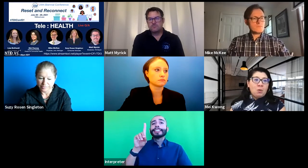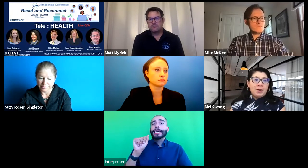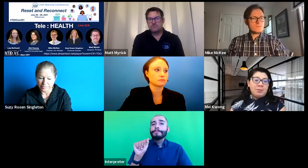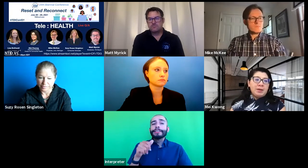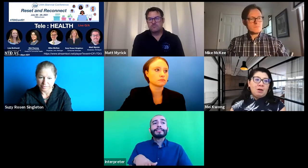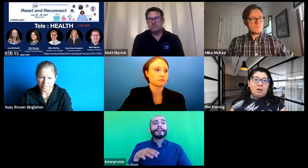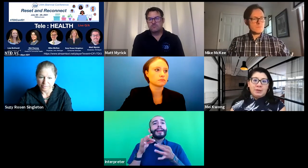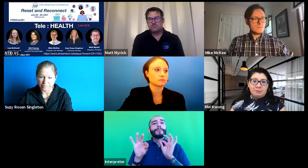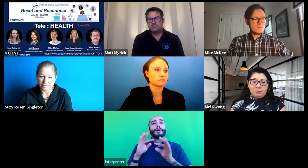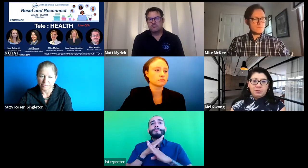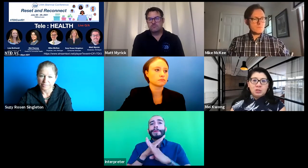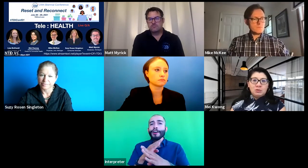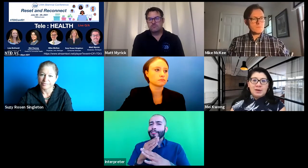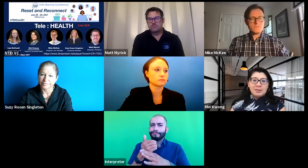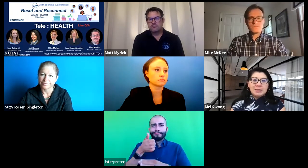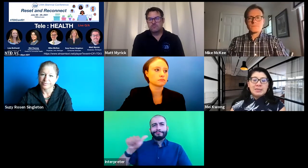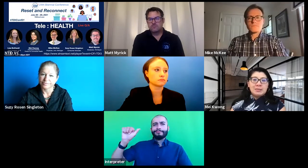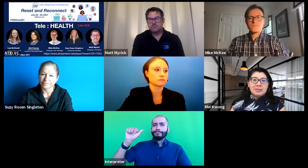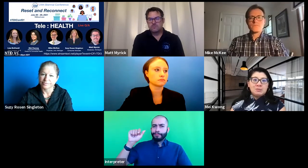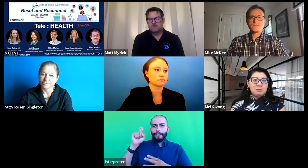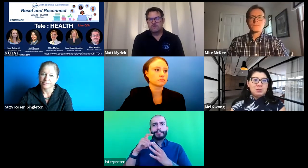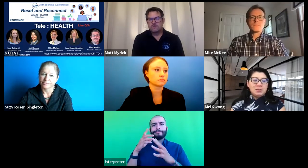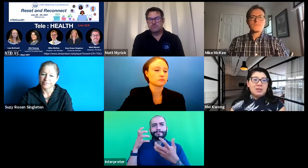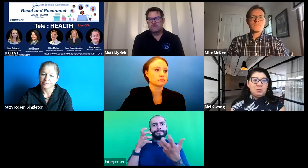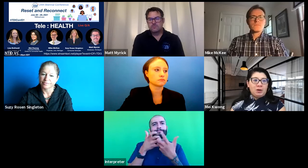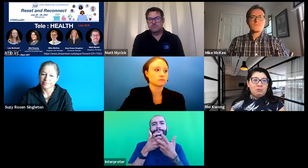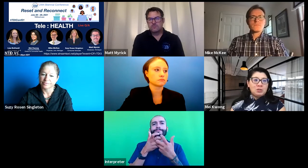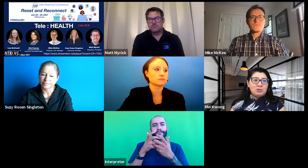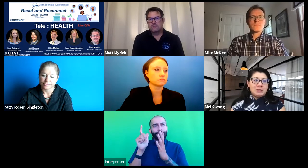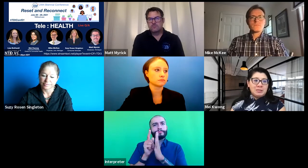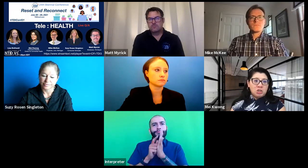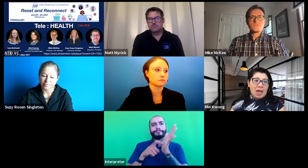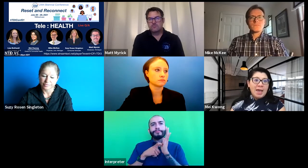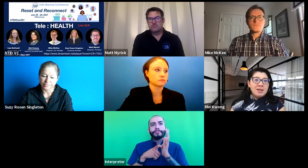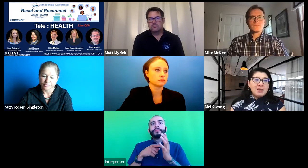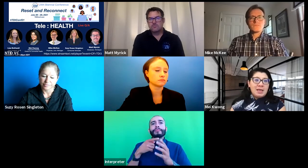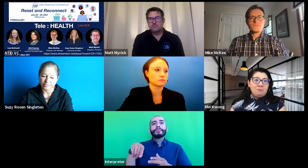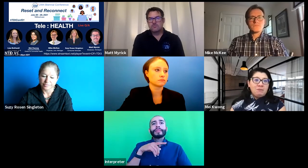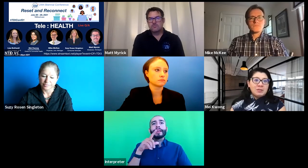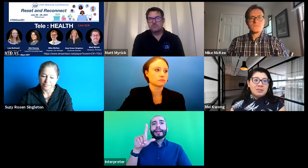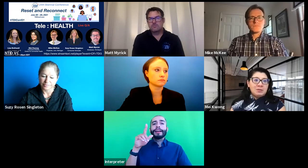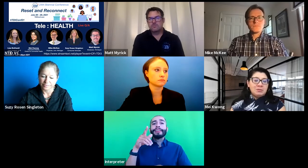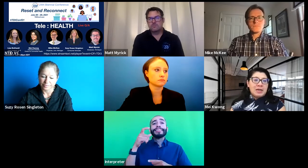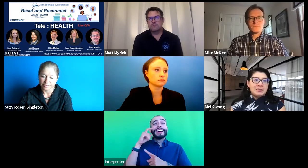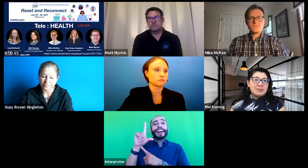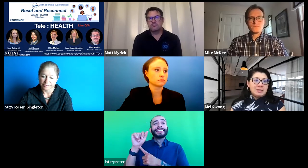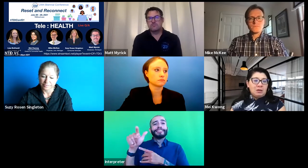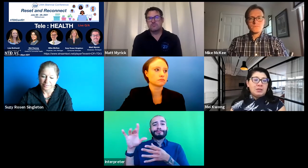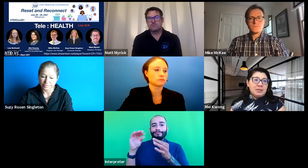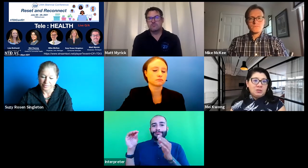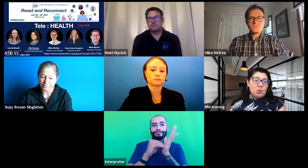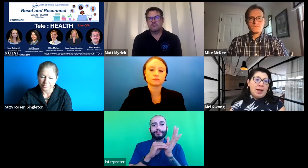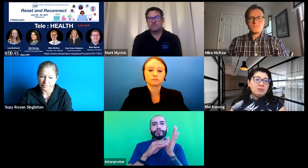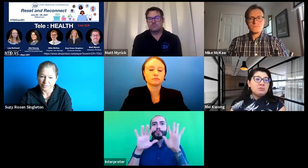is required by law. And for those who have not seen it, Lisa's been putting some great resources in the chat that reference some of those guidances and